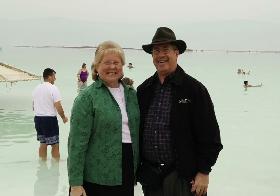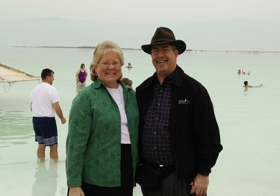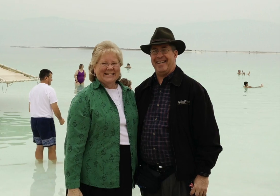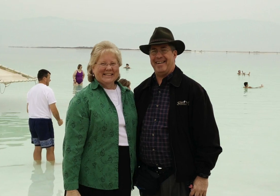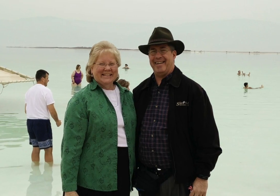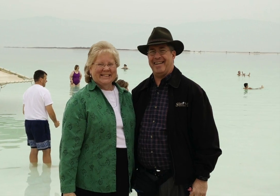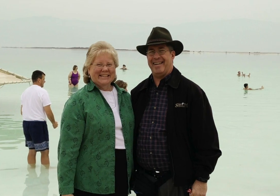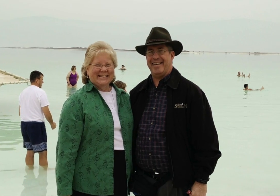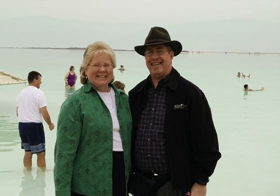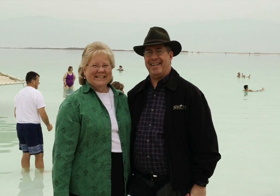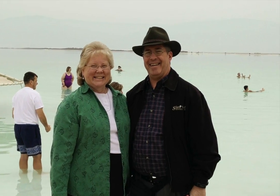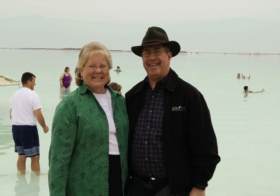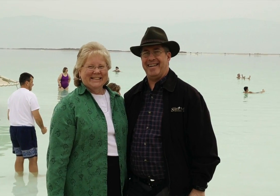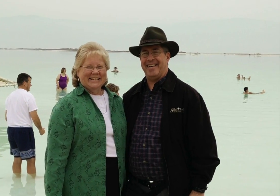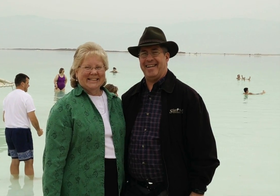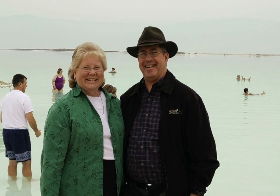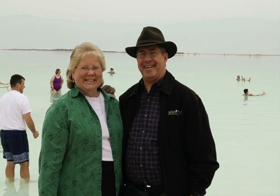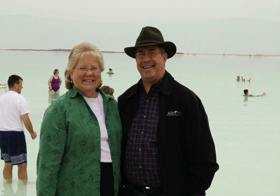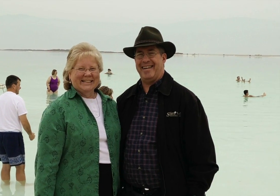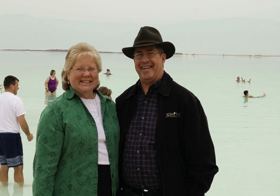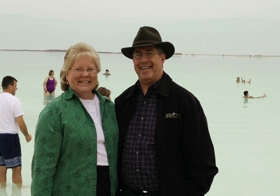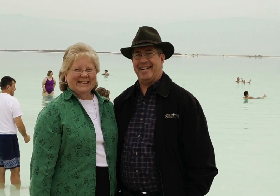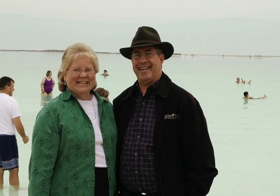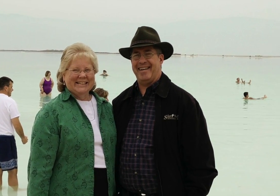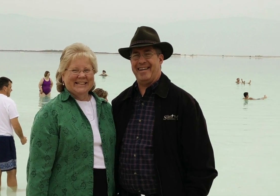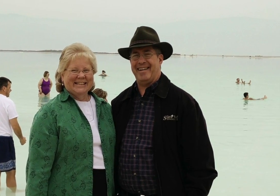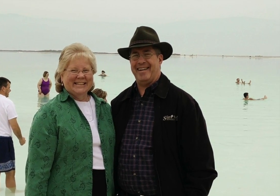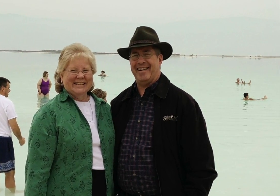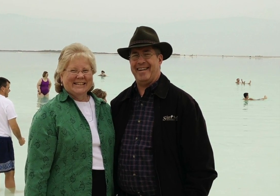Diane and me in front of the Dead Sea.